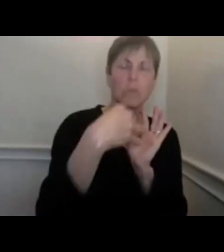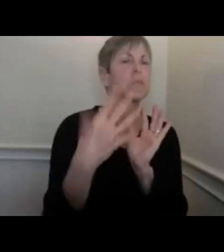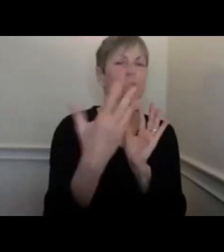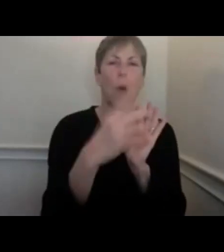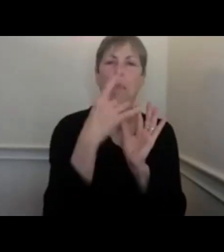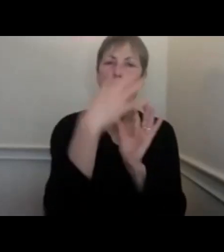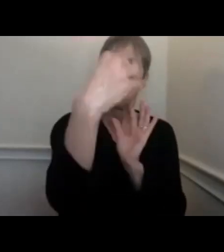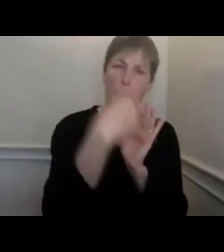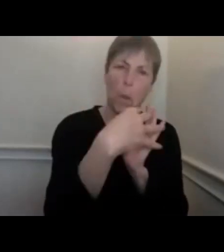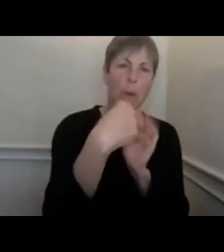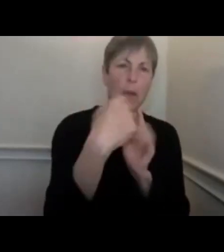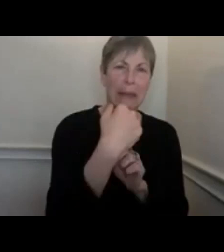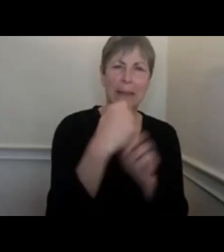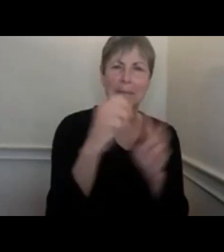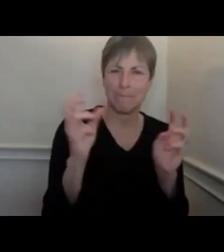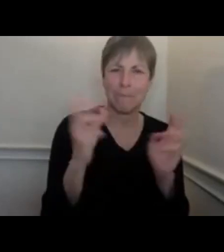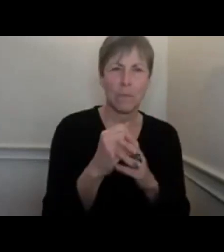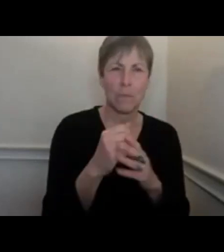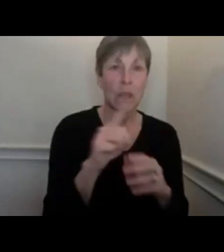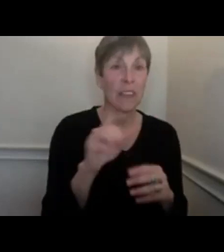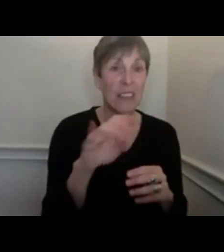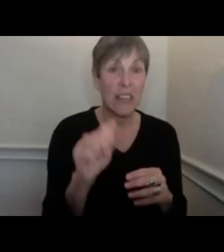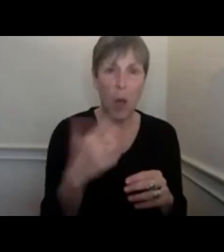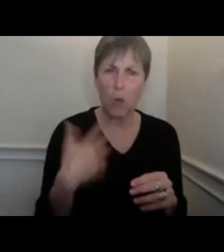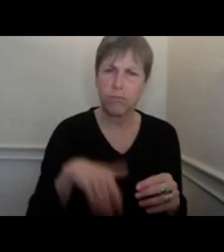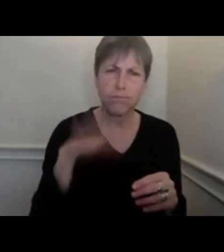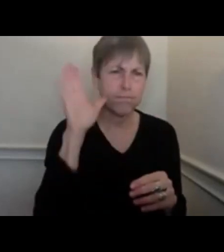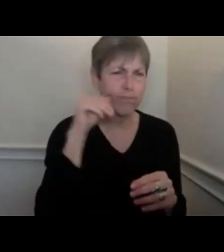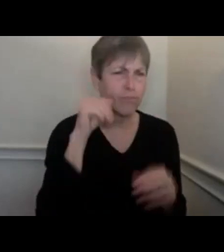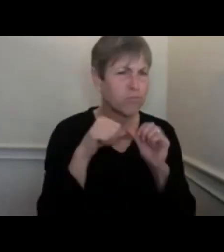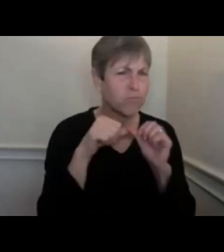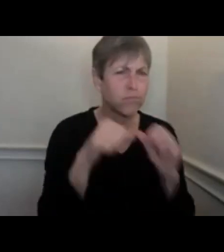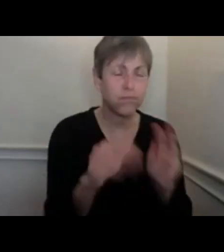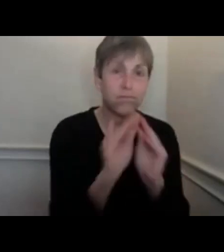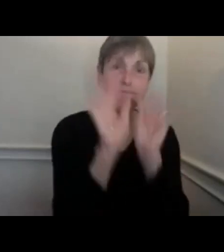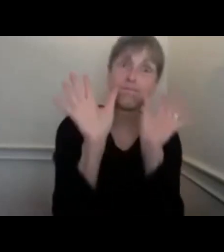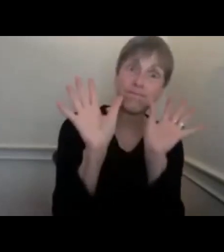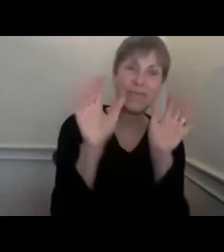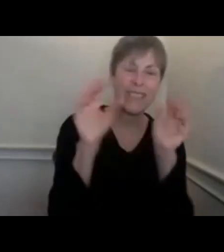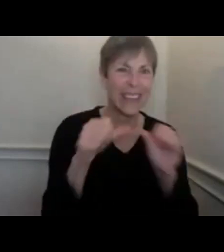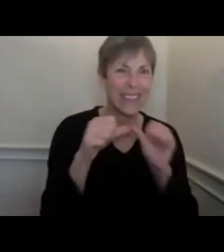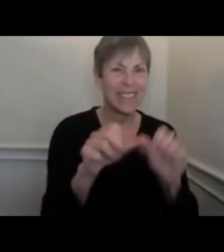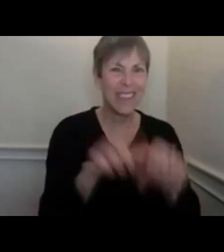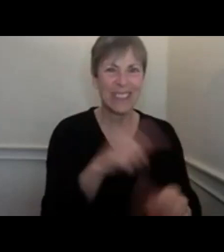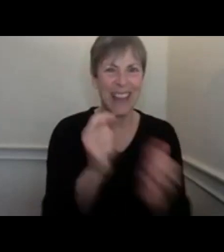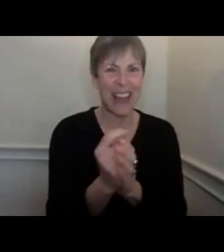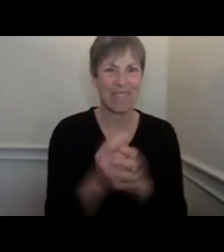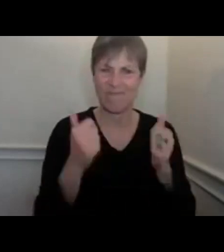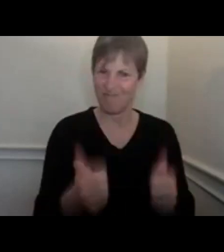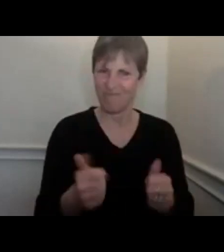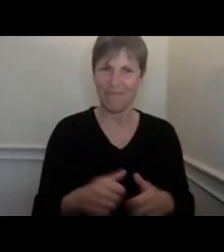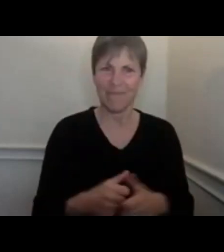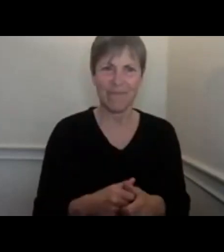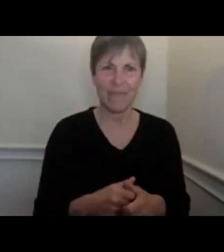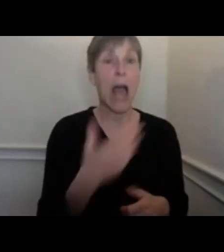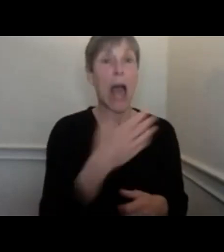just zinnias have ludicrous vase lives. So they're really satisfying for cut flowers. And they're also really